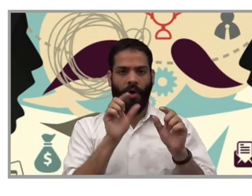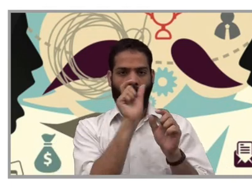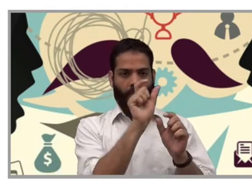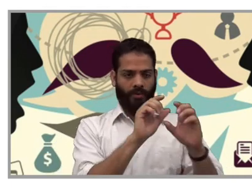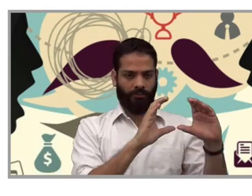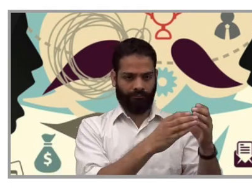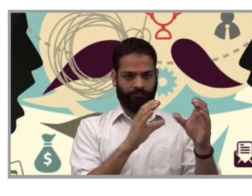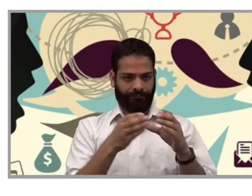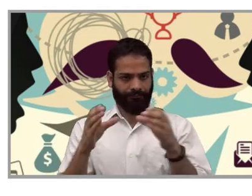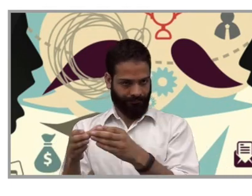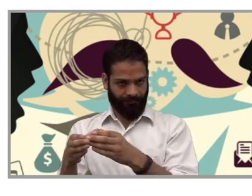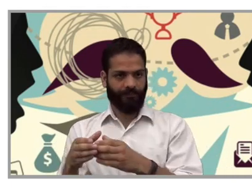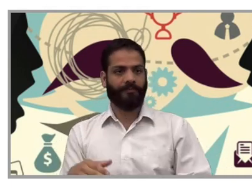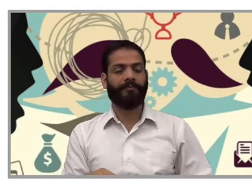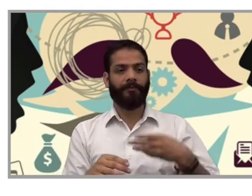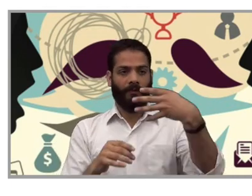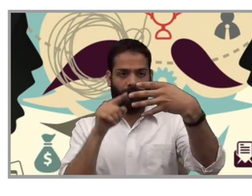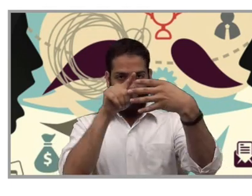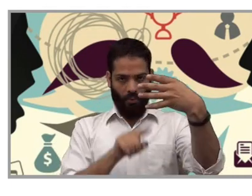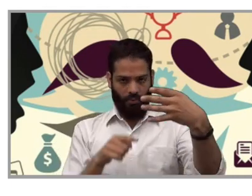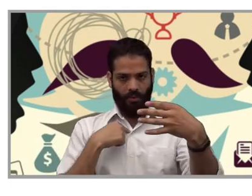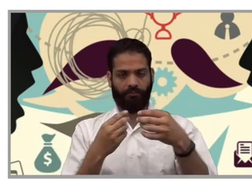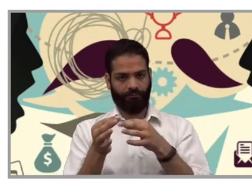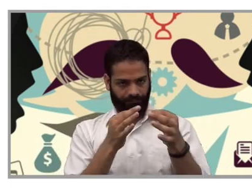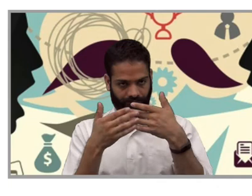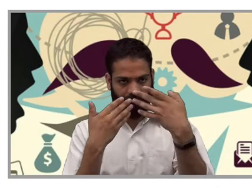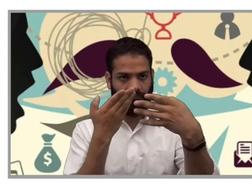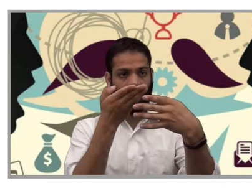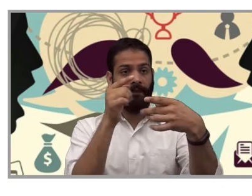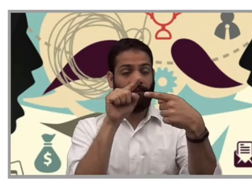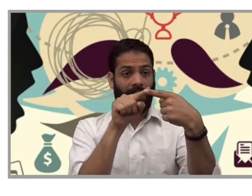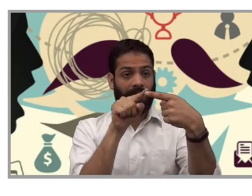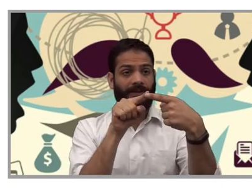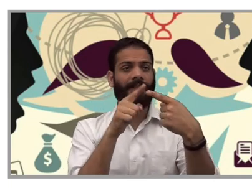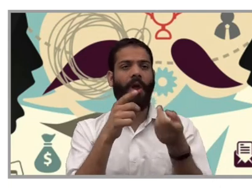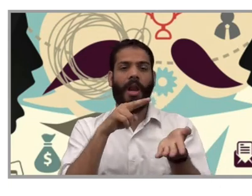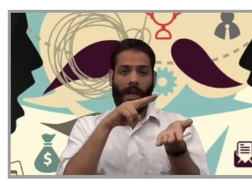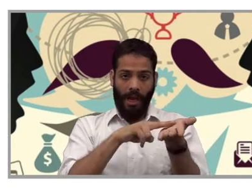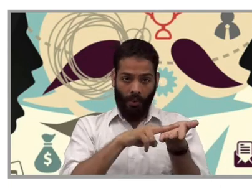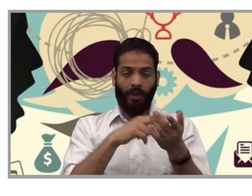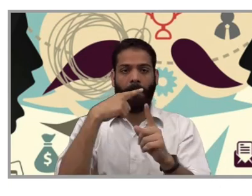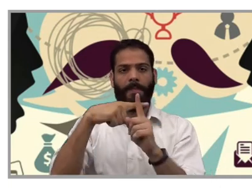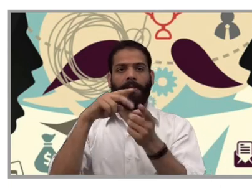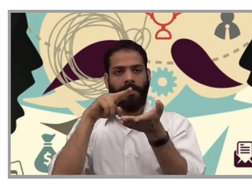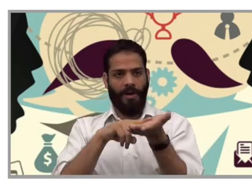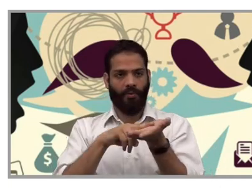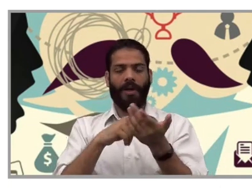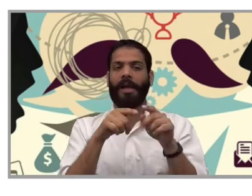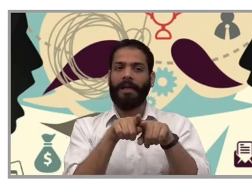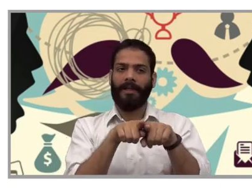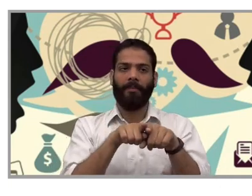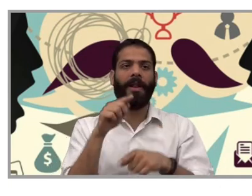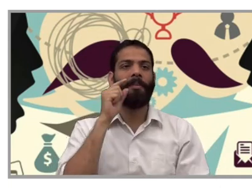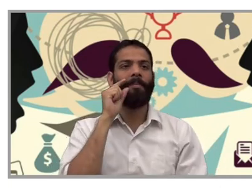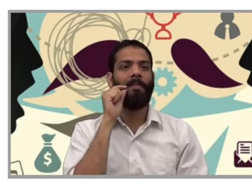Compounds are made up of various word classes. These word classes are first